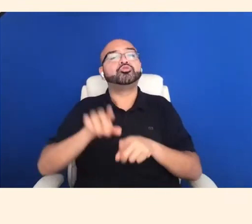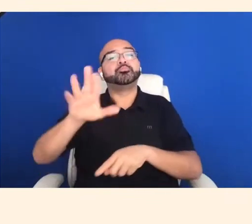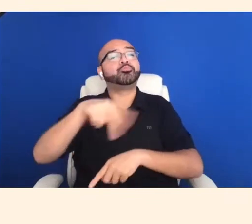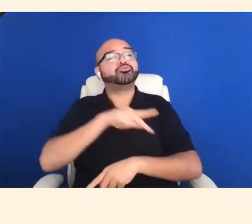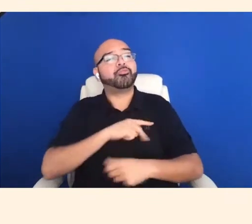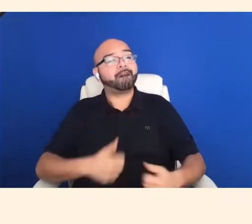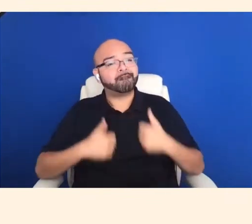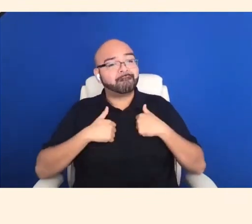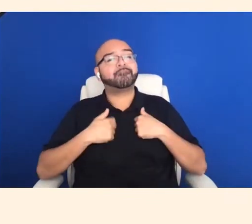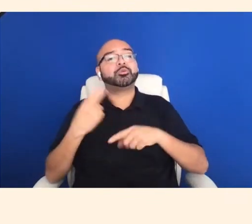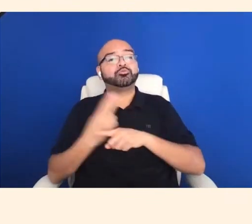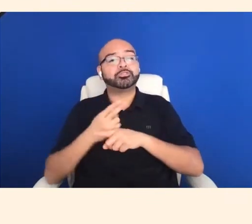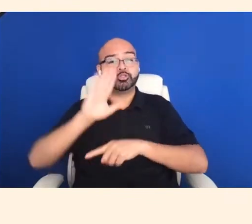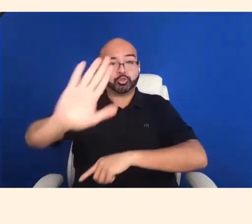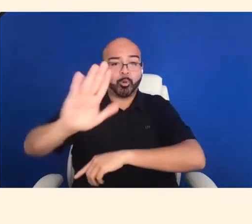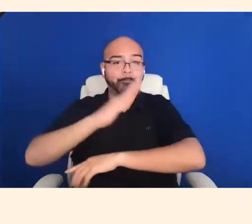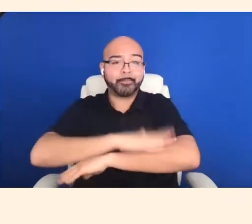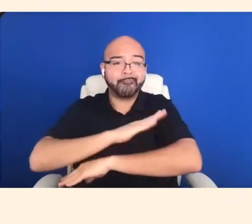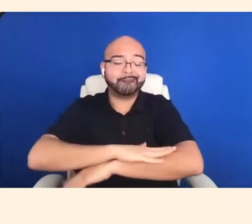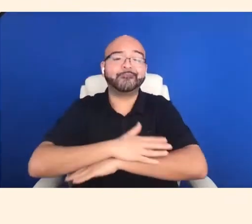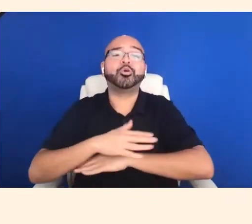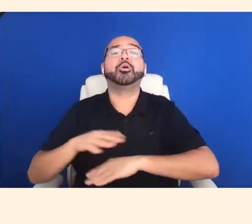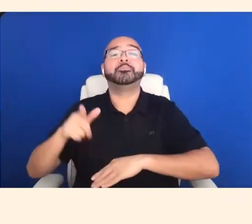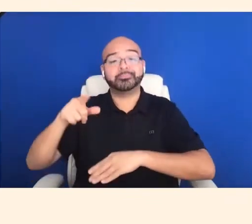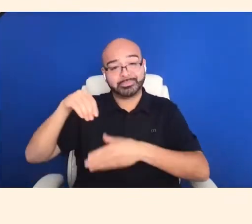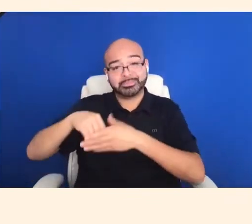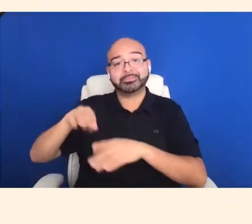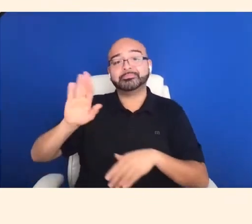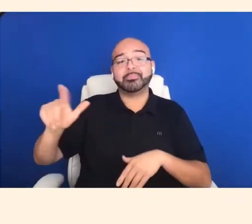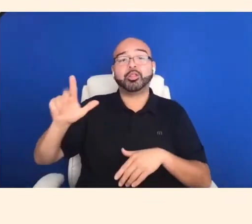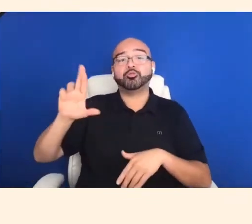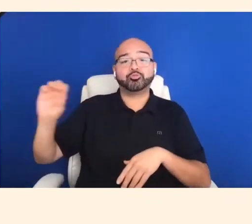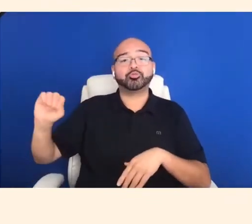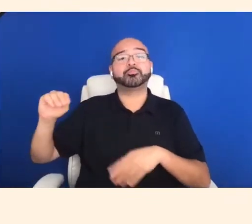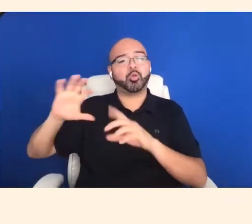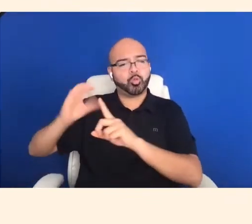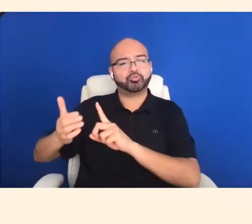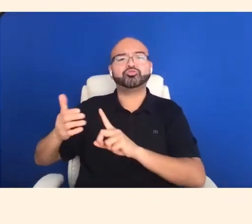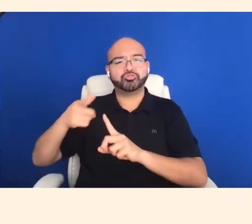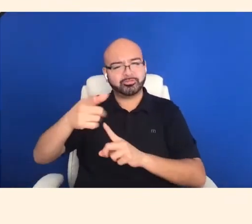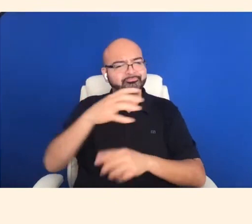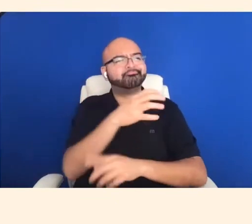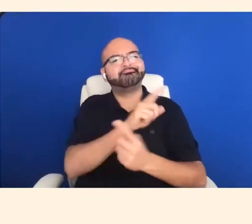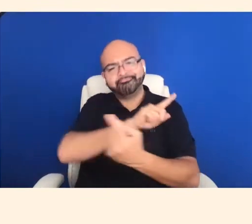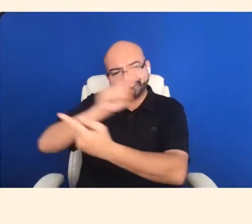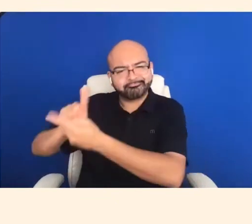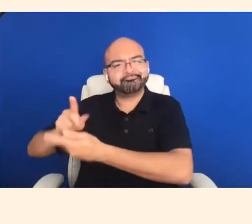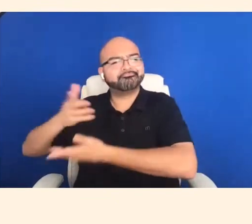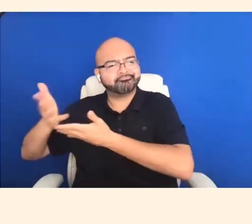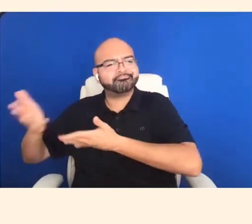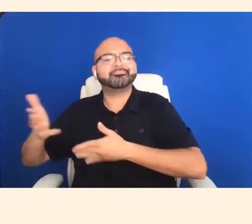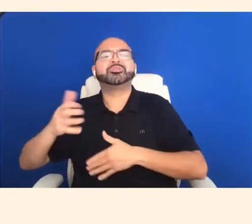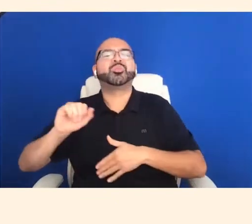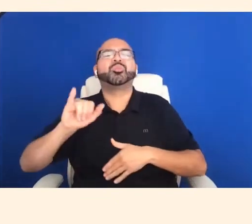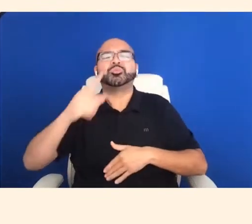ballroom culture. And so just speaking a little bit to why that philosophy of meeting people where they are at is so important.